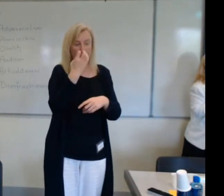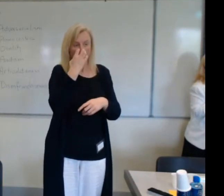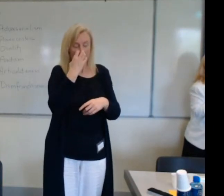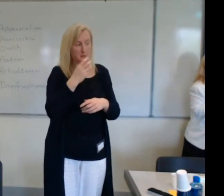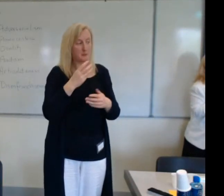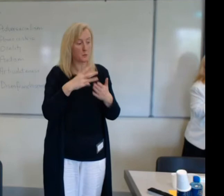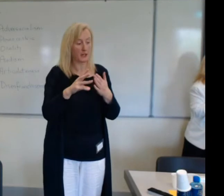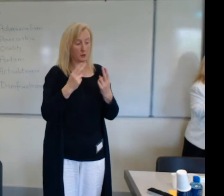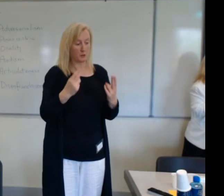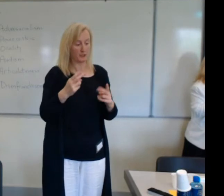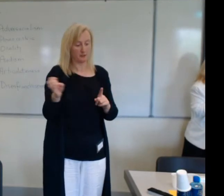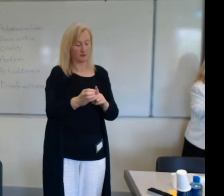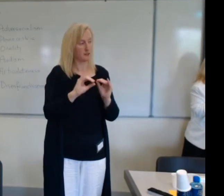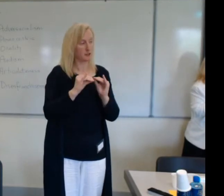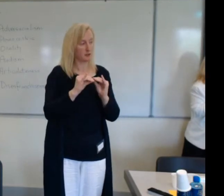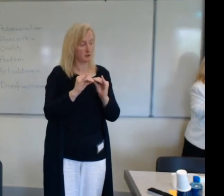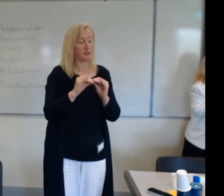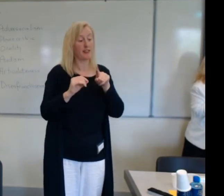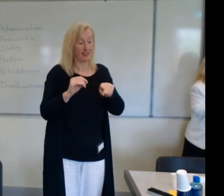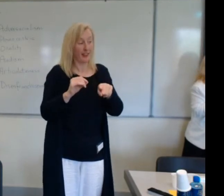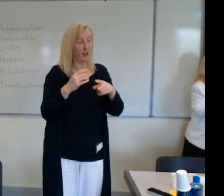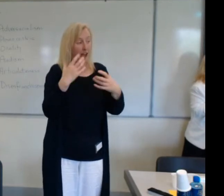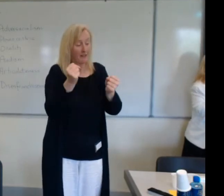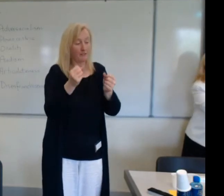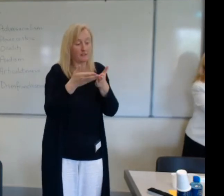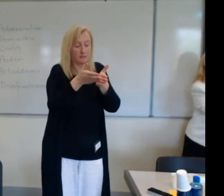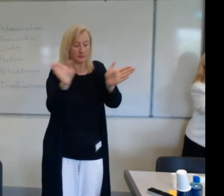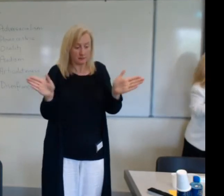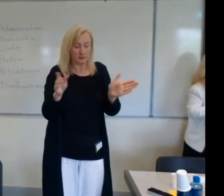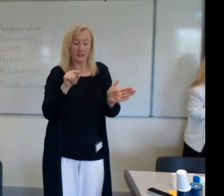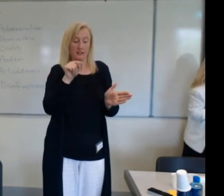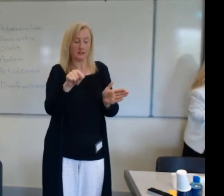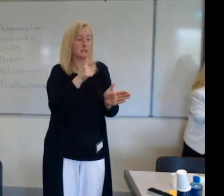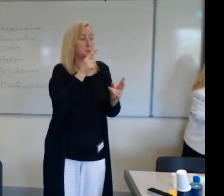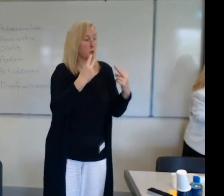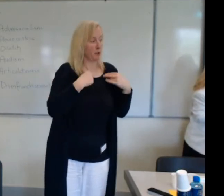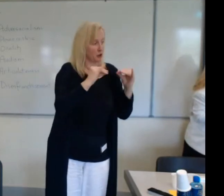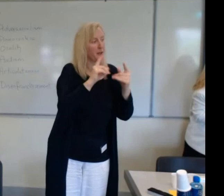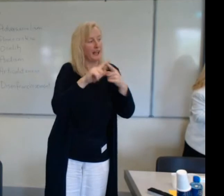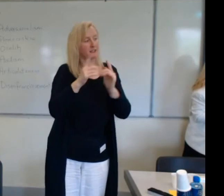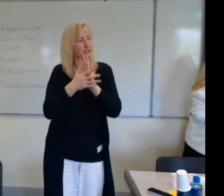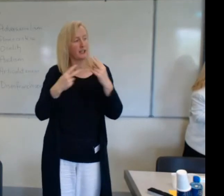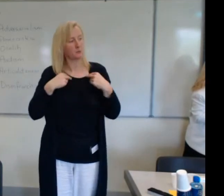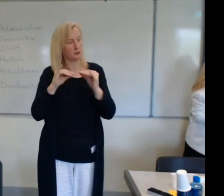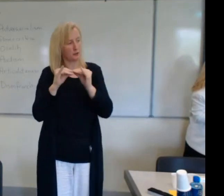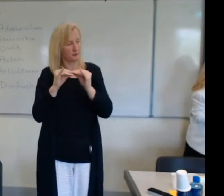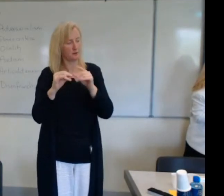is required. They included sign language interpreting, but they were also looking at spoken language interpreting. And they broke the process down